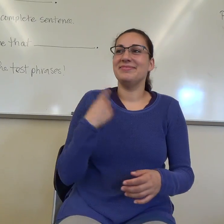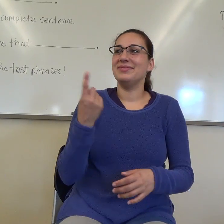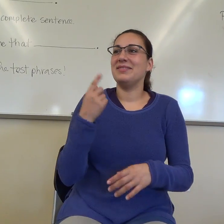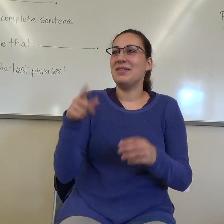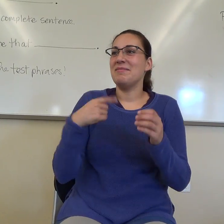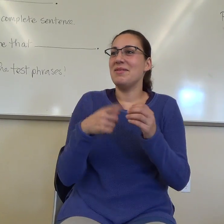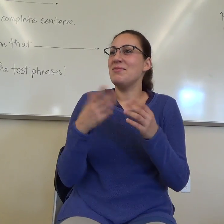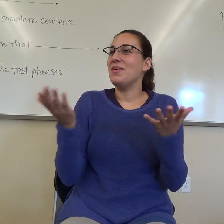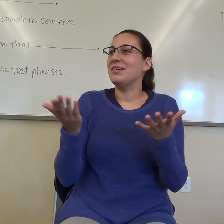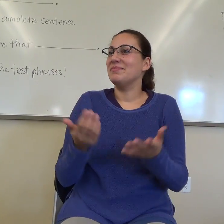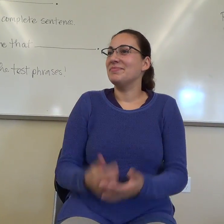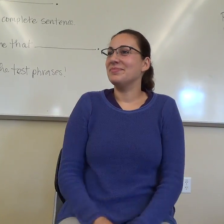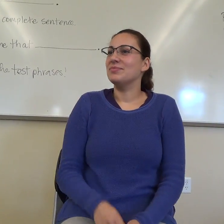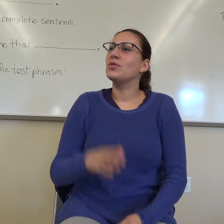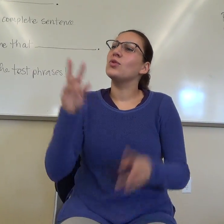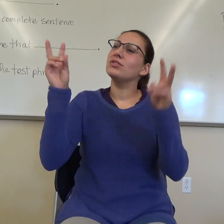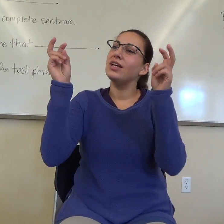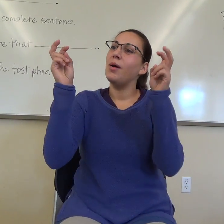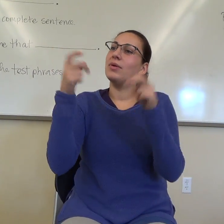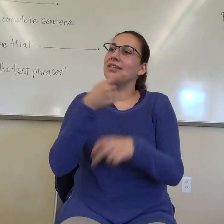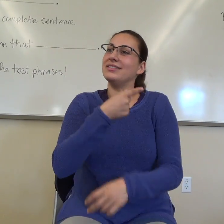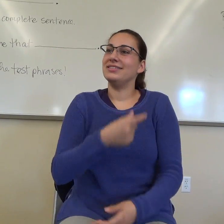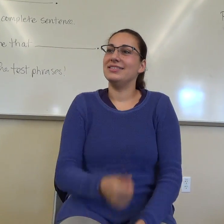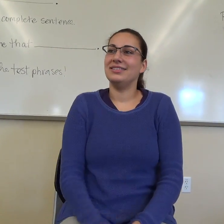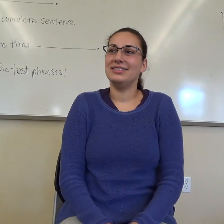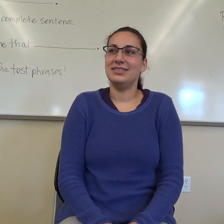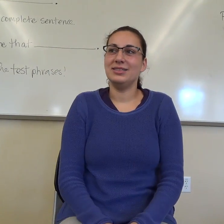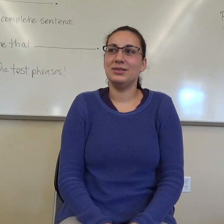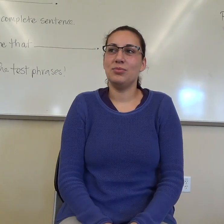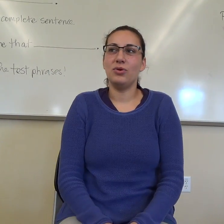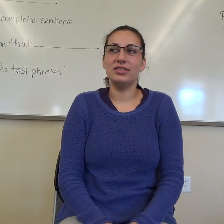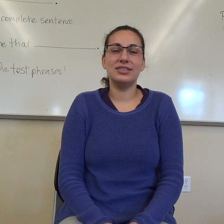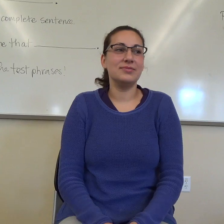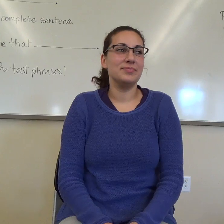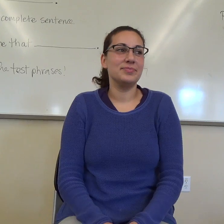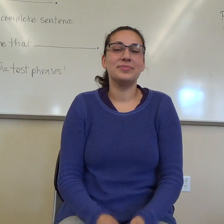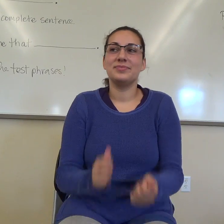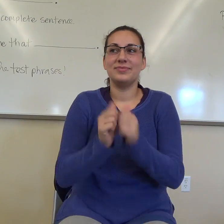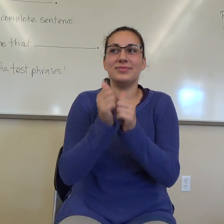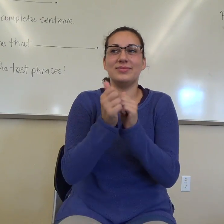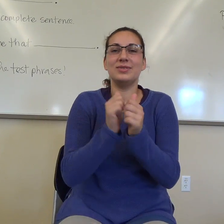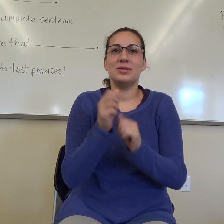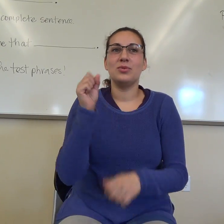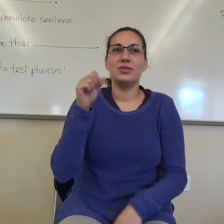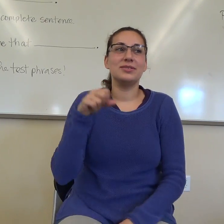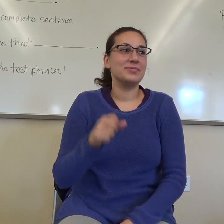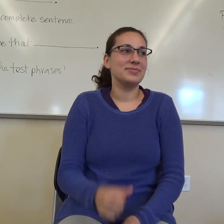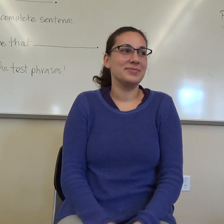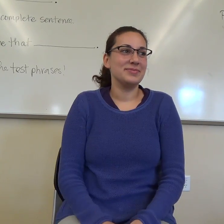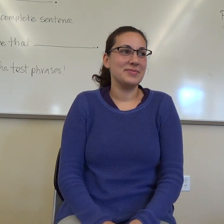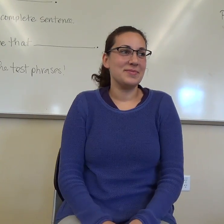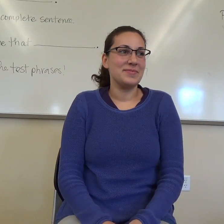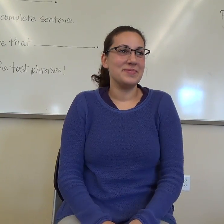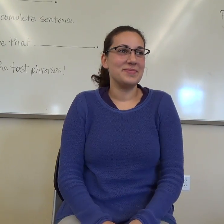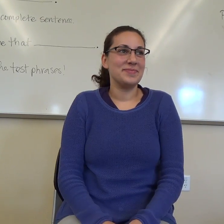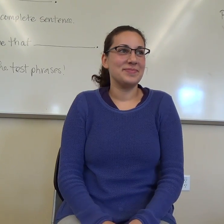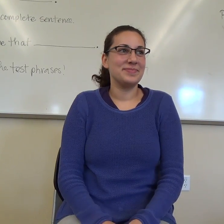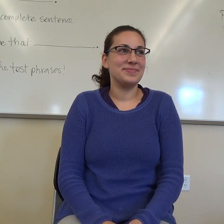what? What's your topic that's going to be on Thursday? Sports. Sports, something about sports. Okay,